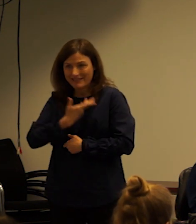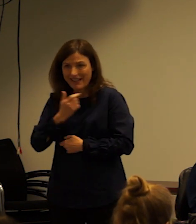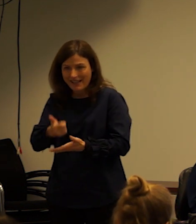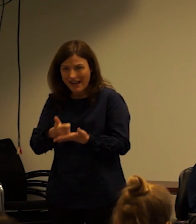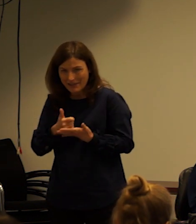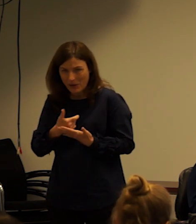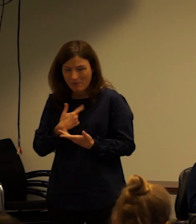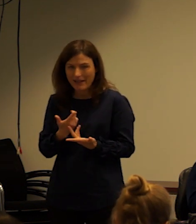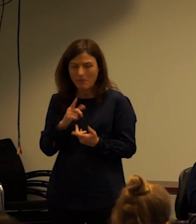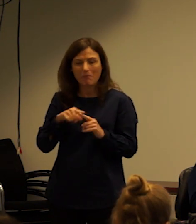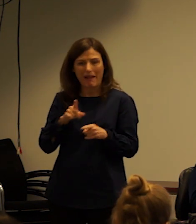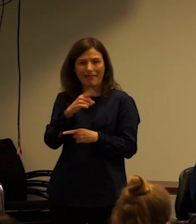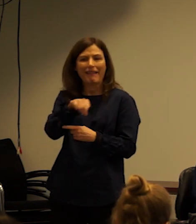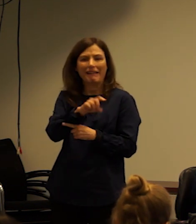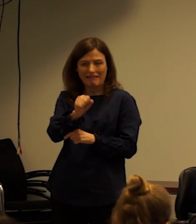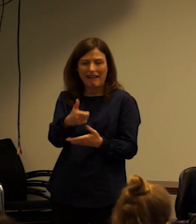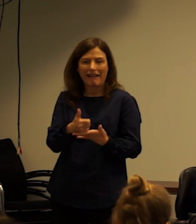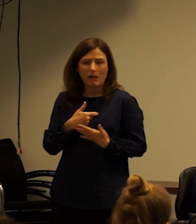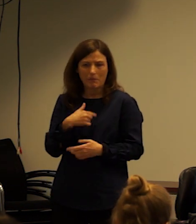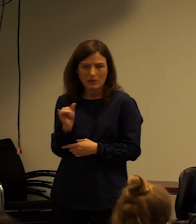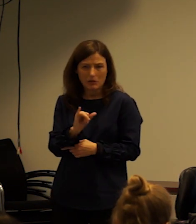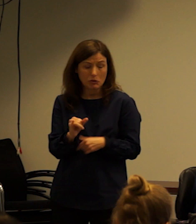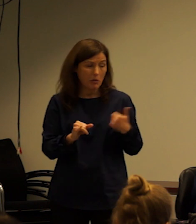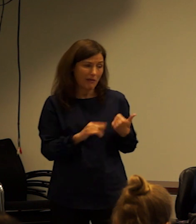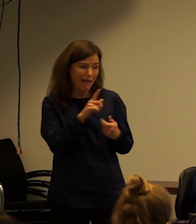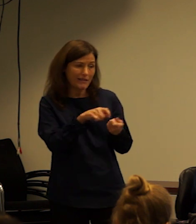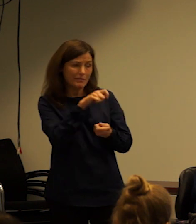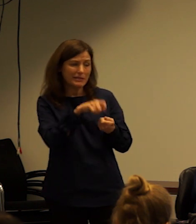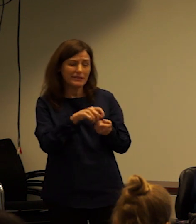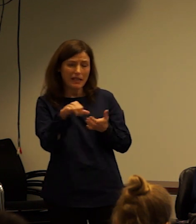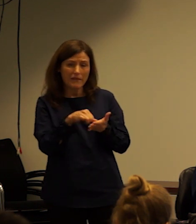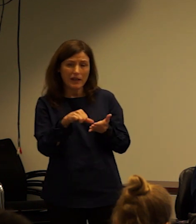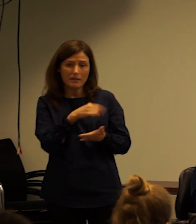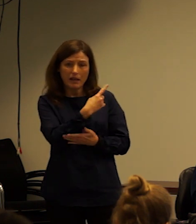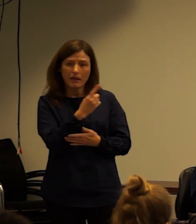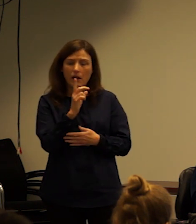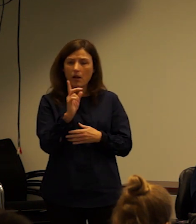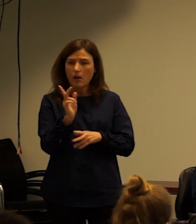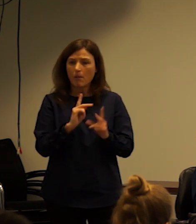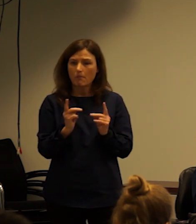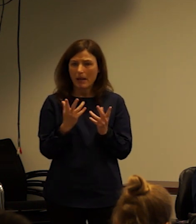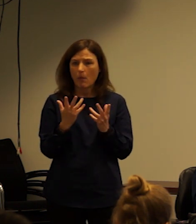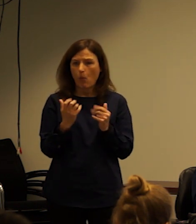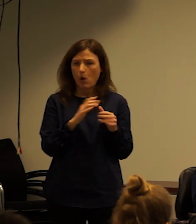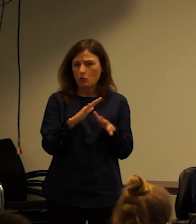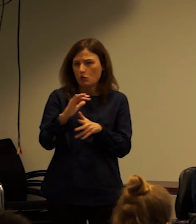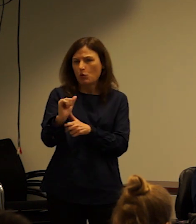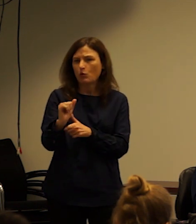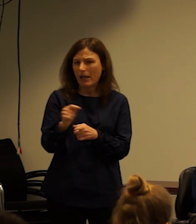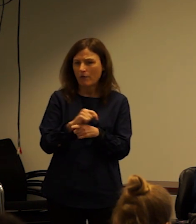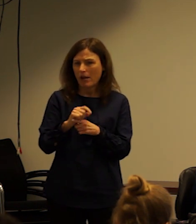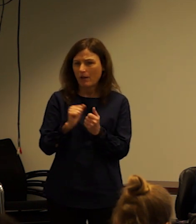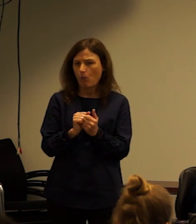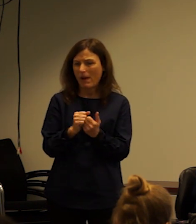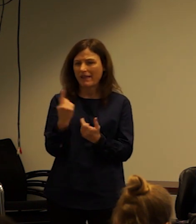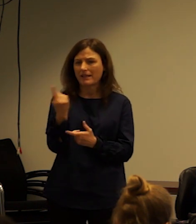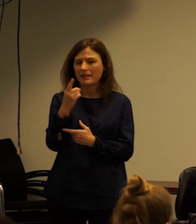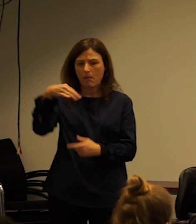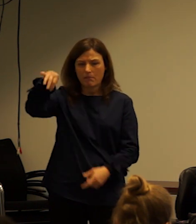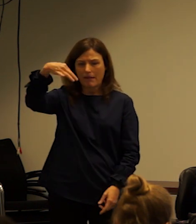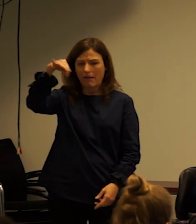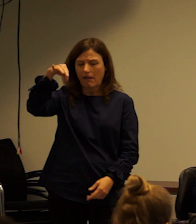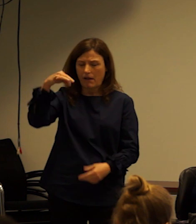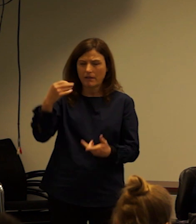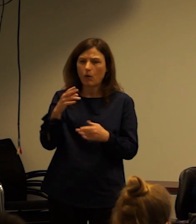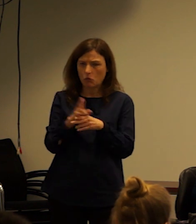help, yeah. Also, this particular page here, you know, people like to leave a training with something in their hand, and at